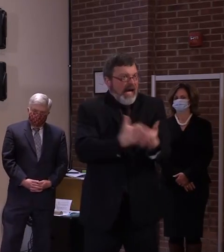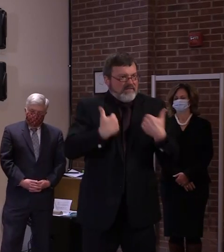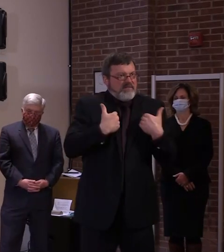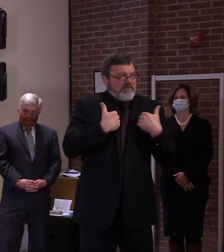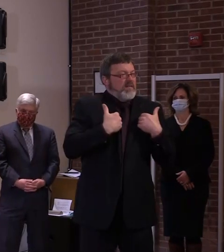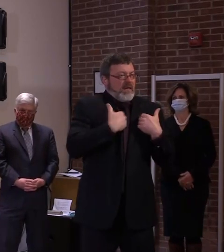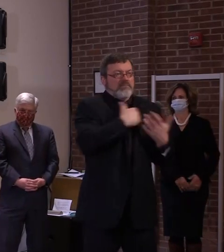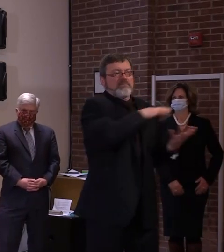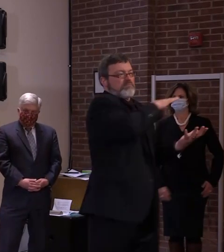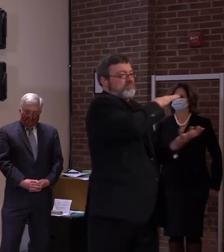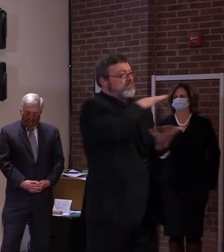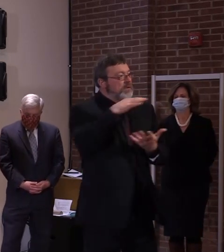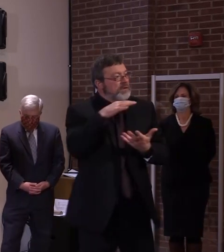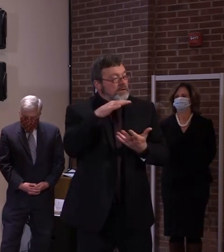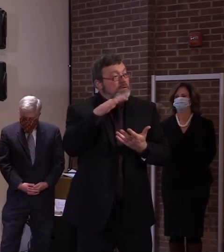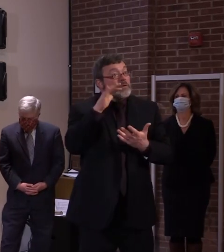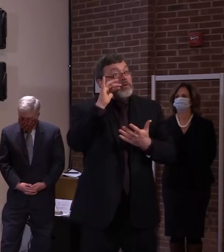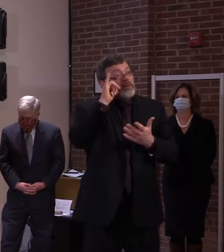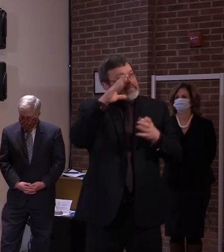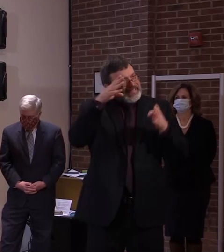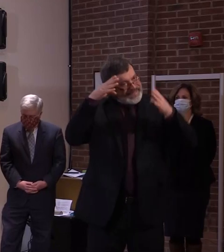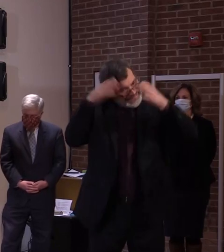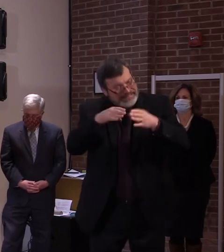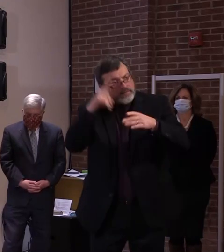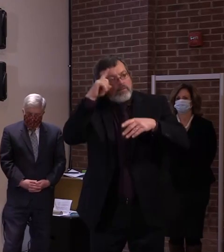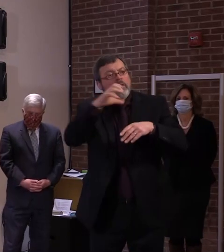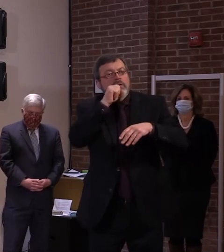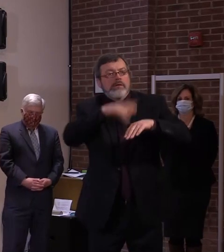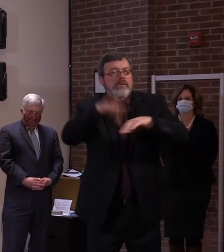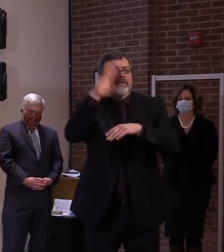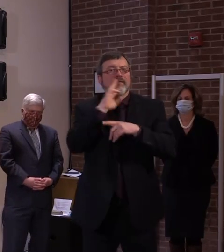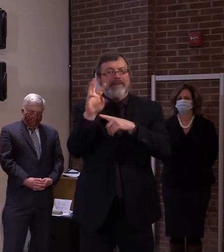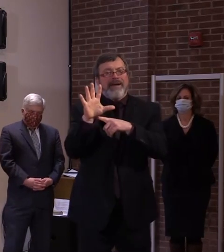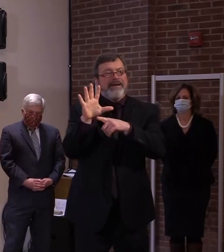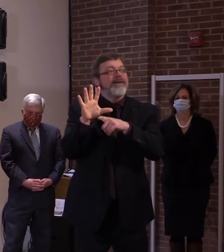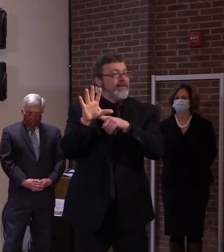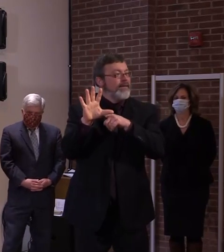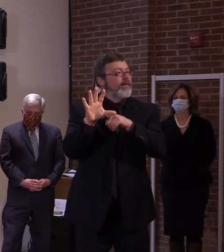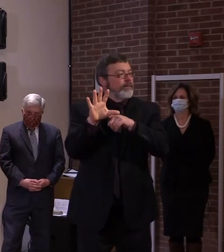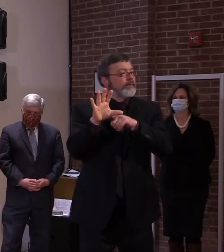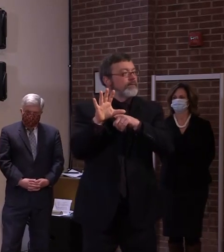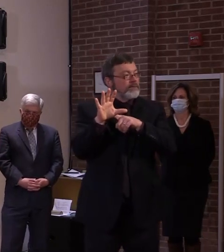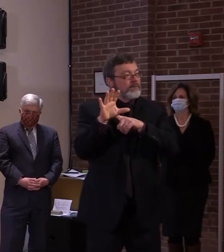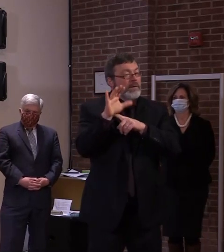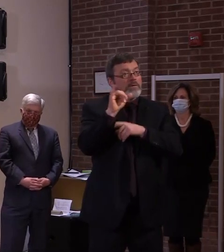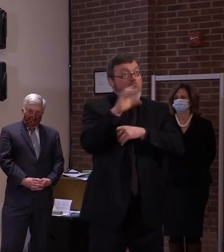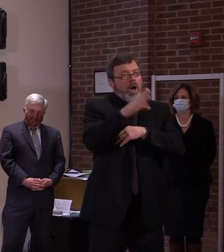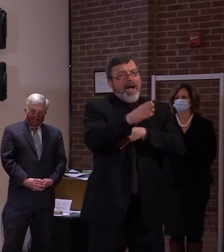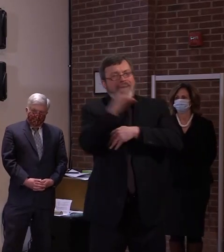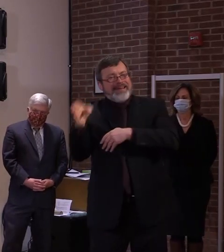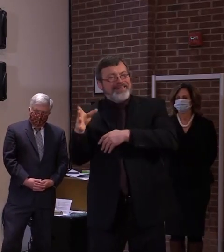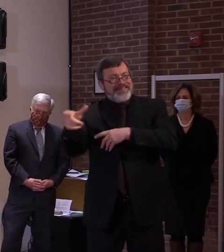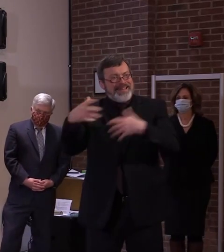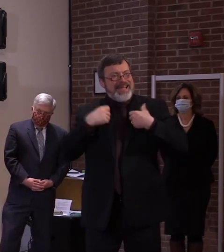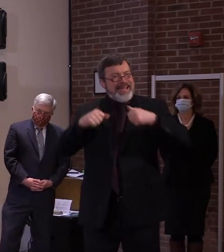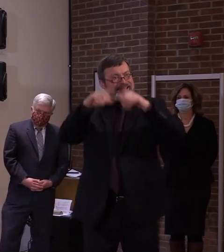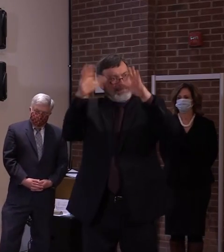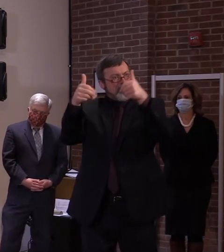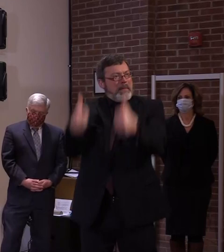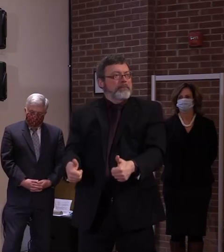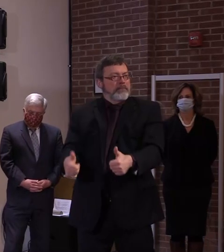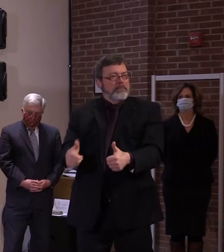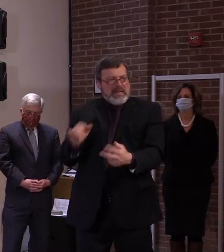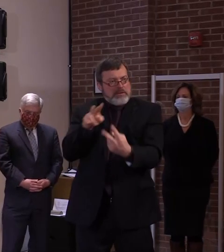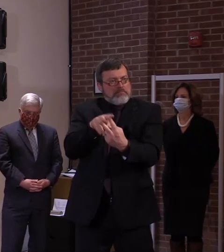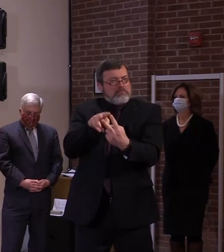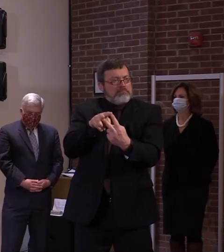over age 65 or with certain medical conditions. Anyone in these categories who tests positive should